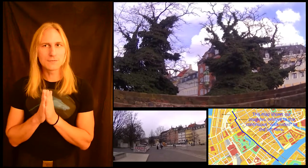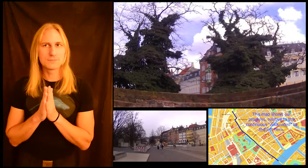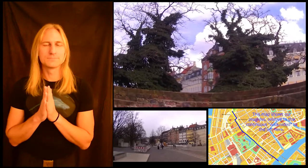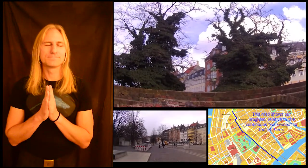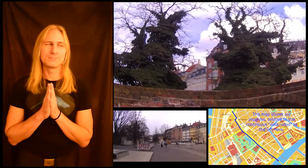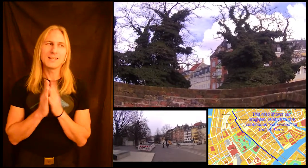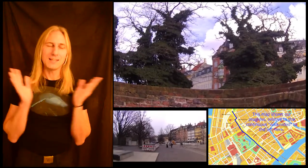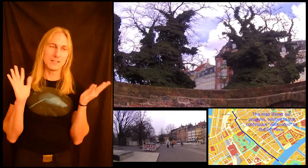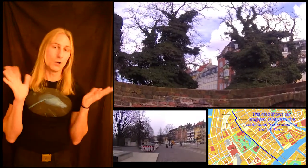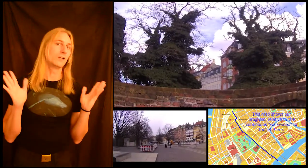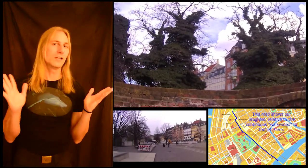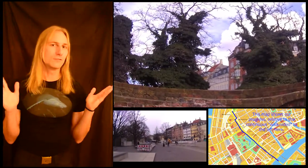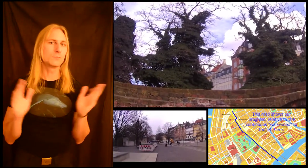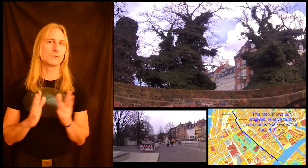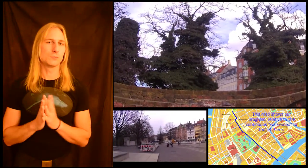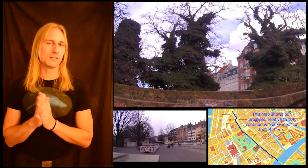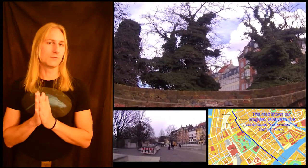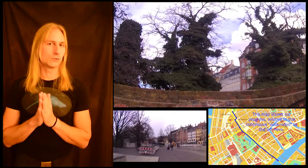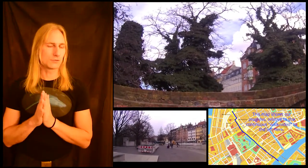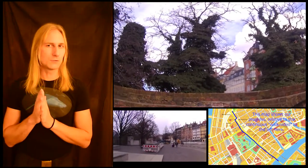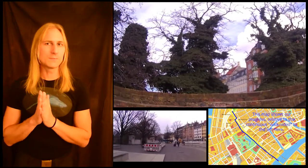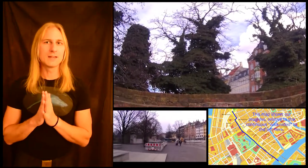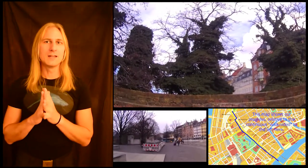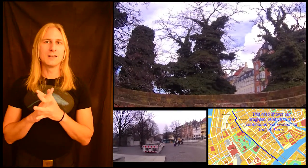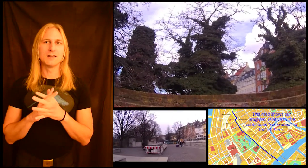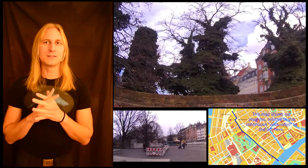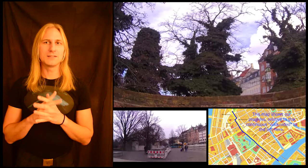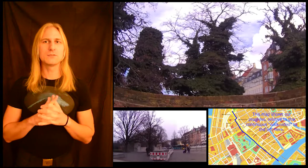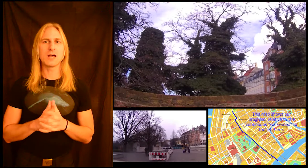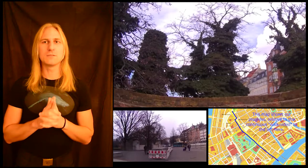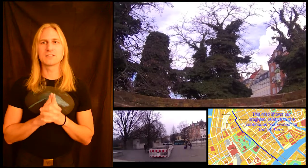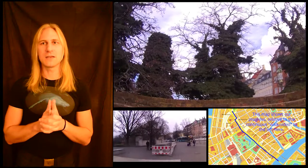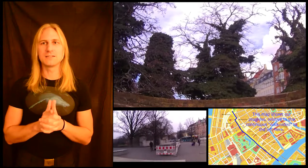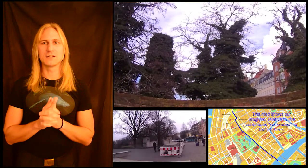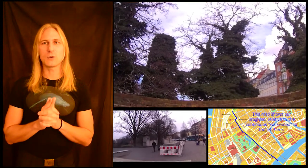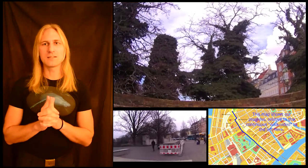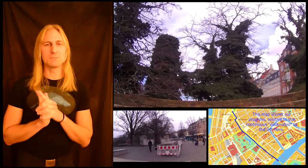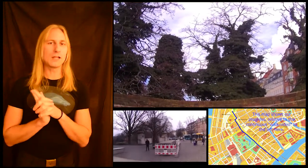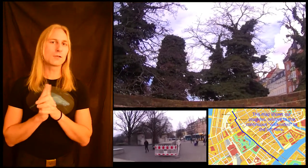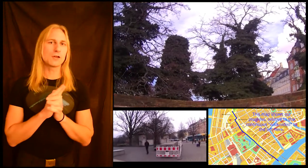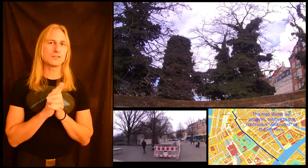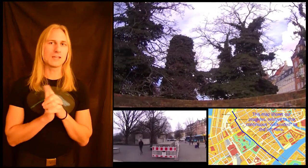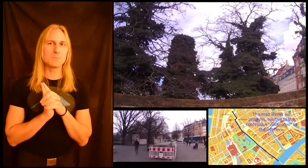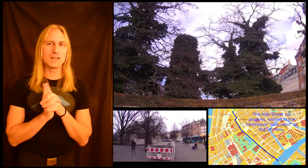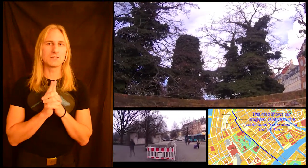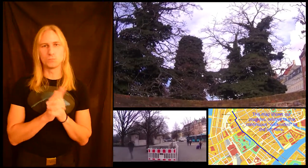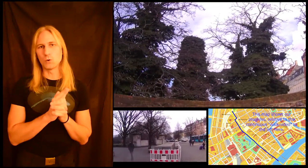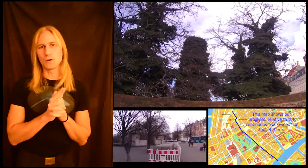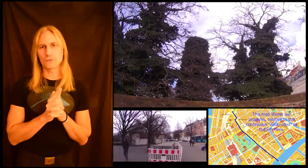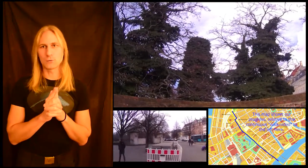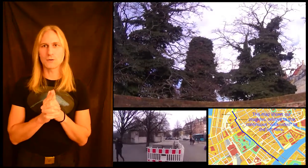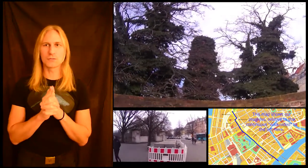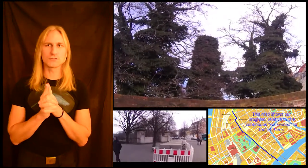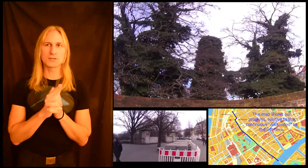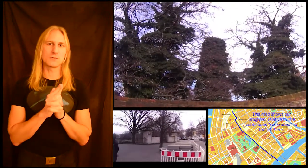his life, he only lived to be 42, seems to have been spent in quite bloodthirsty campaigns of